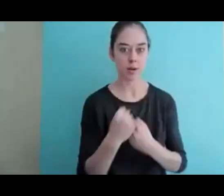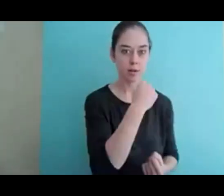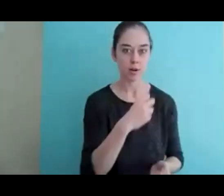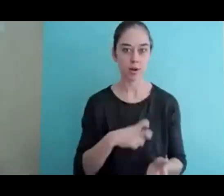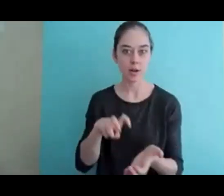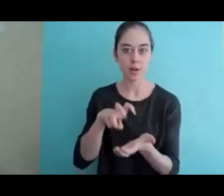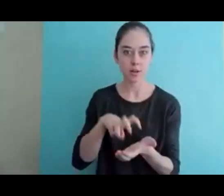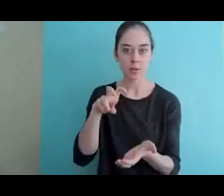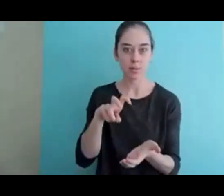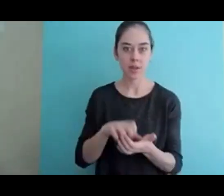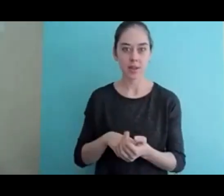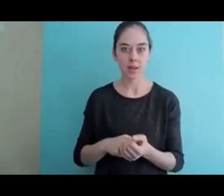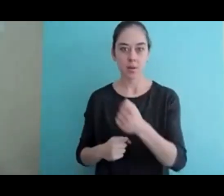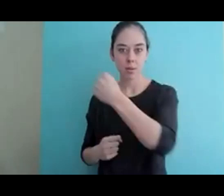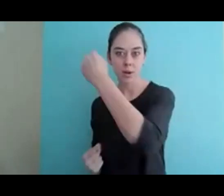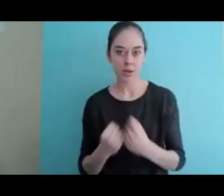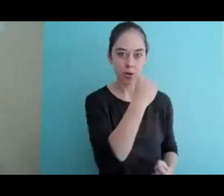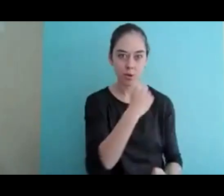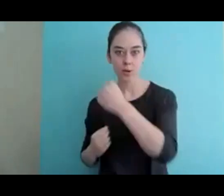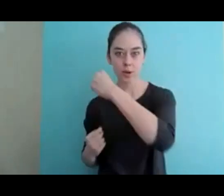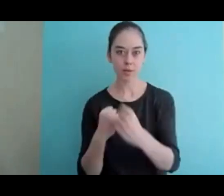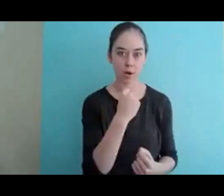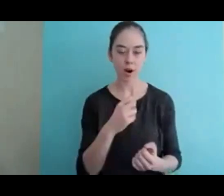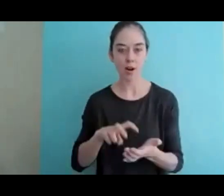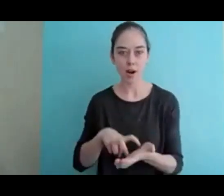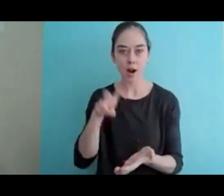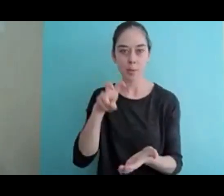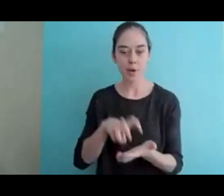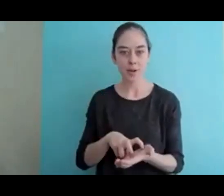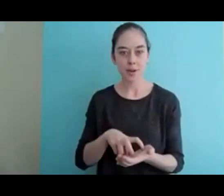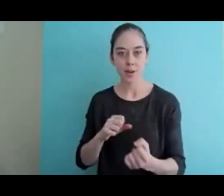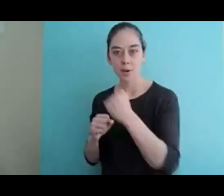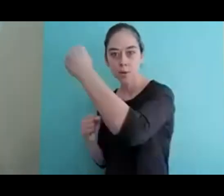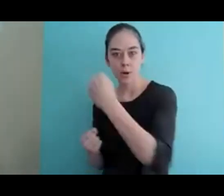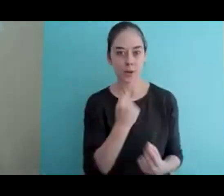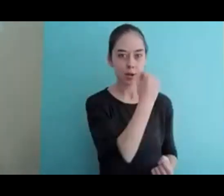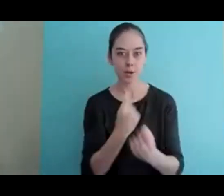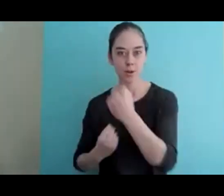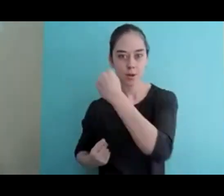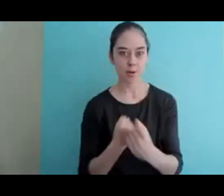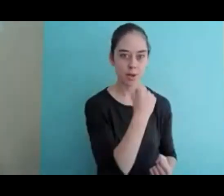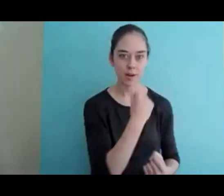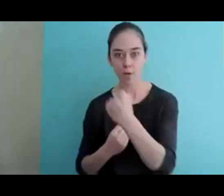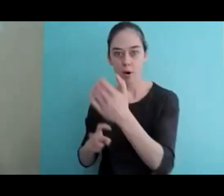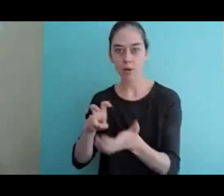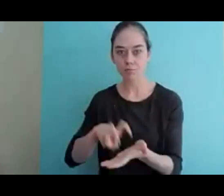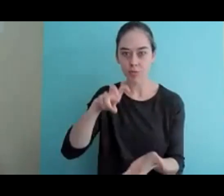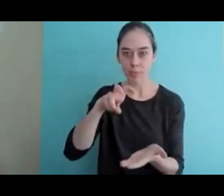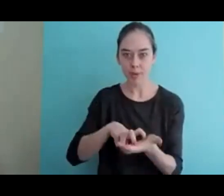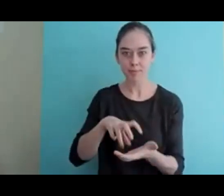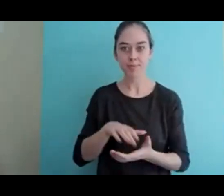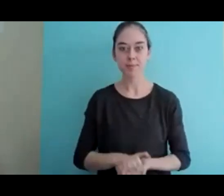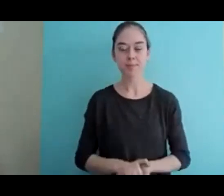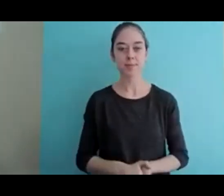three, four. Hop. One, two, three, four. Hop. One, two, three, four.